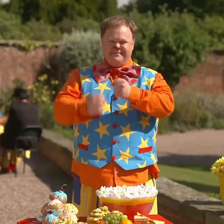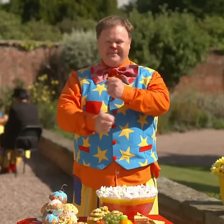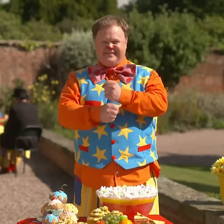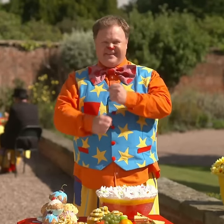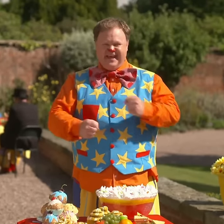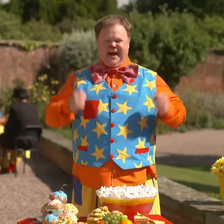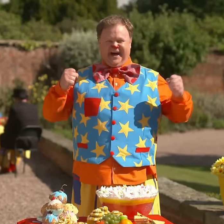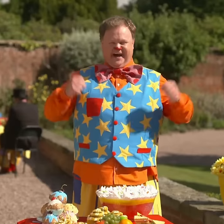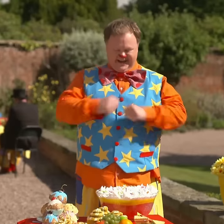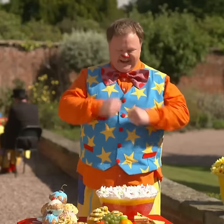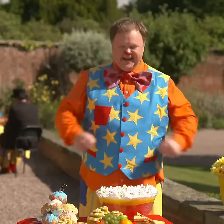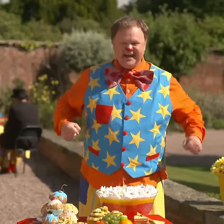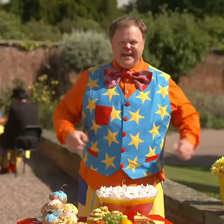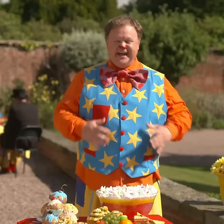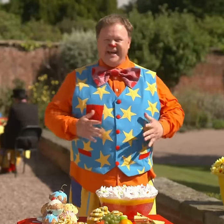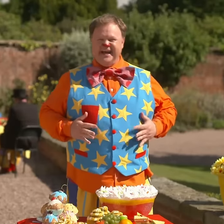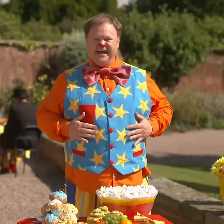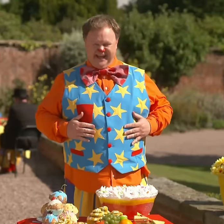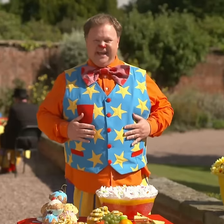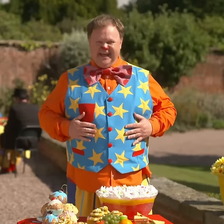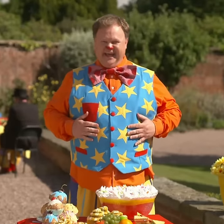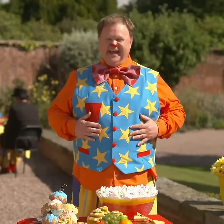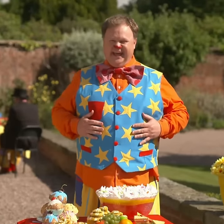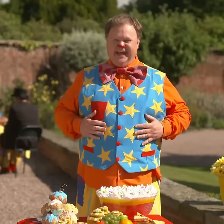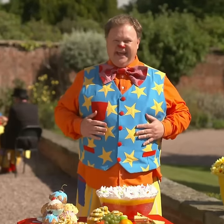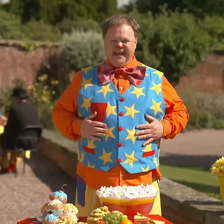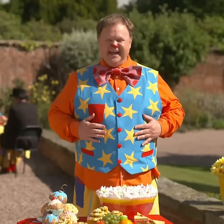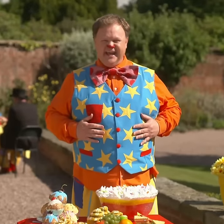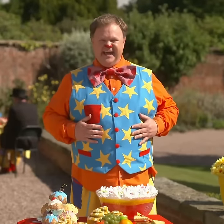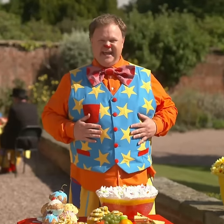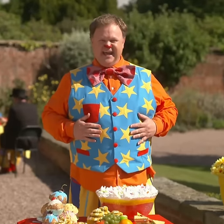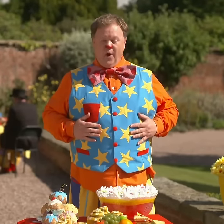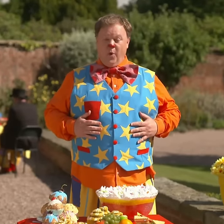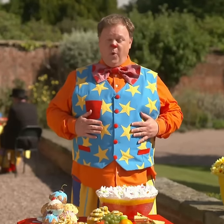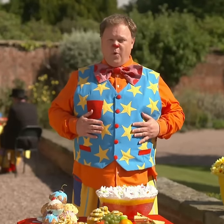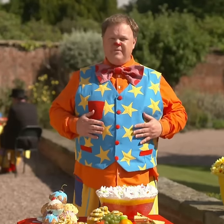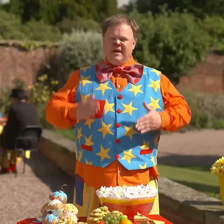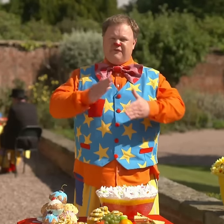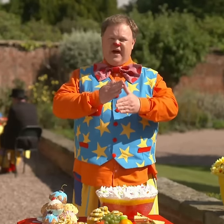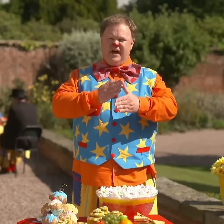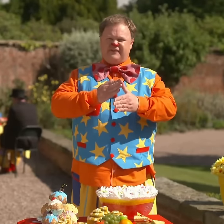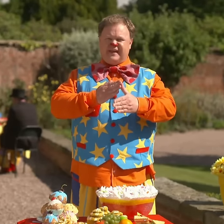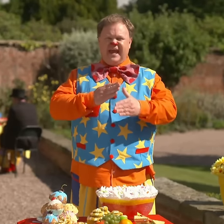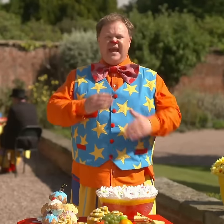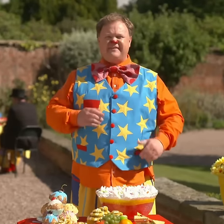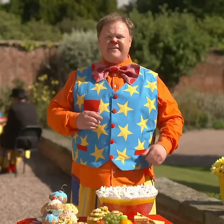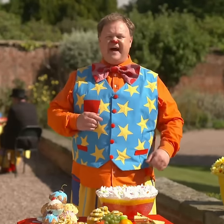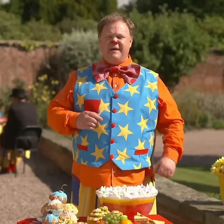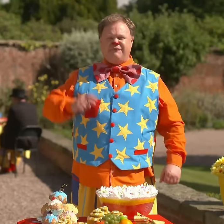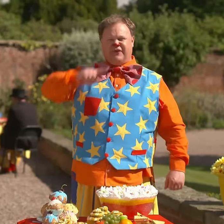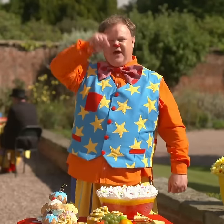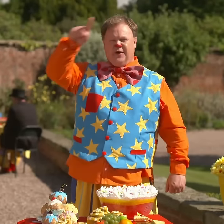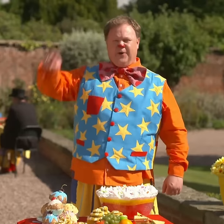games. That sounds like fun, Mr. Tumble. Which games do you have? Ooh, first, it's time for the